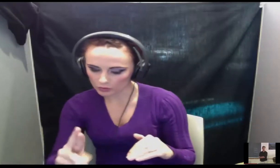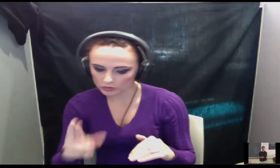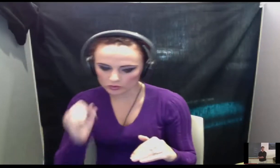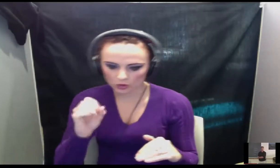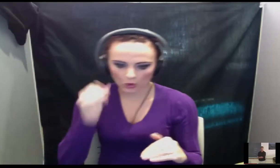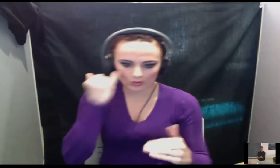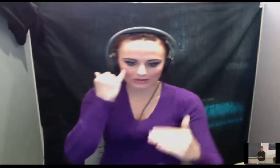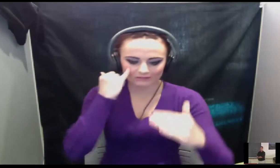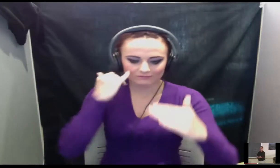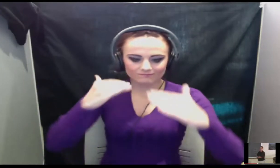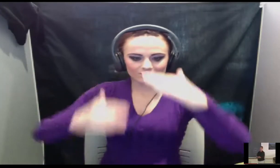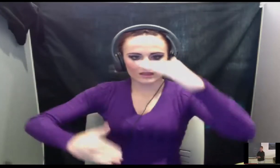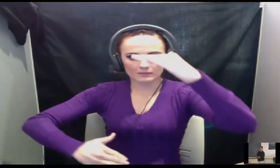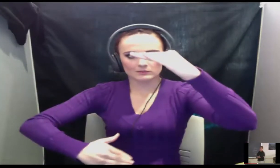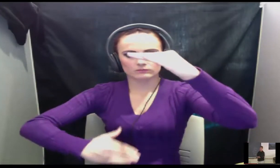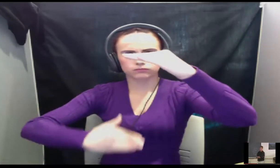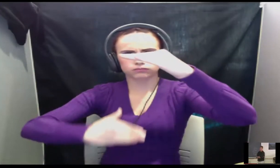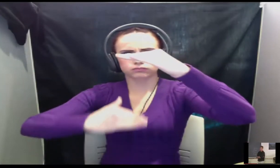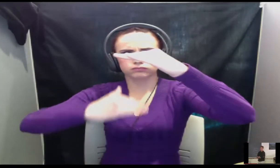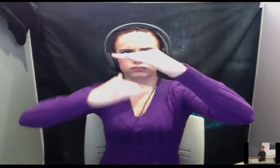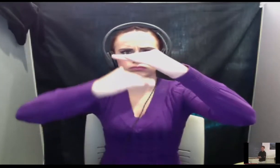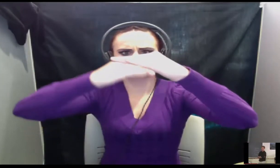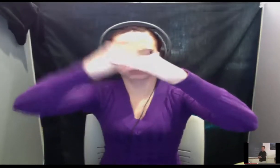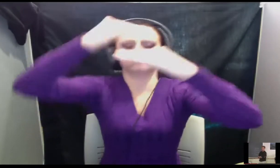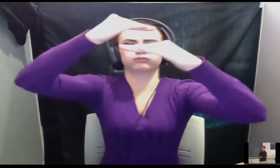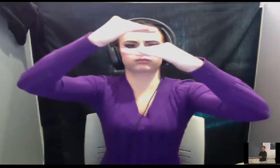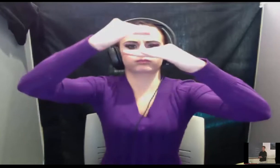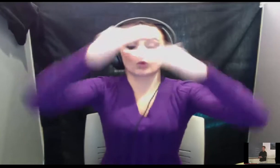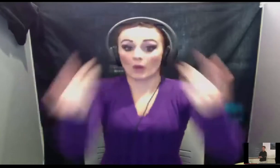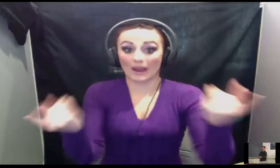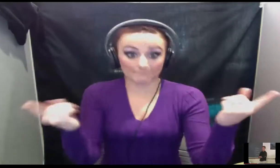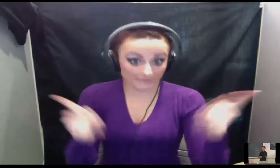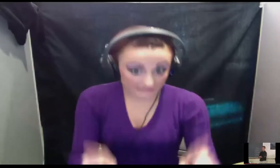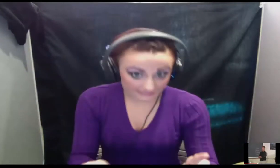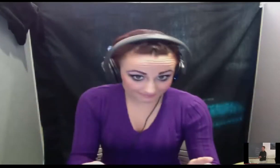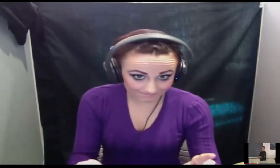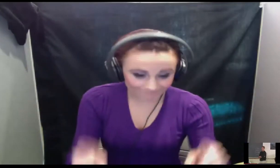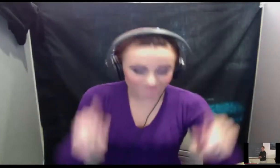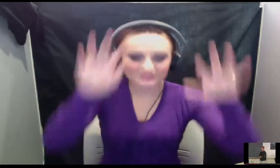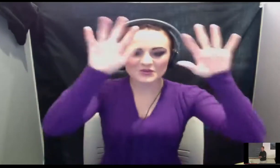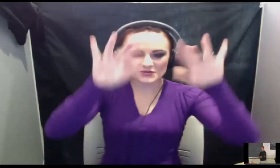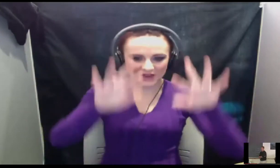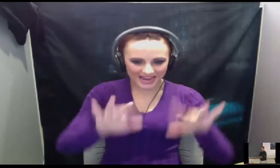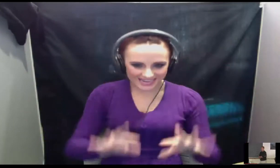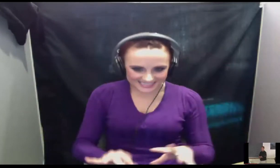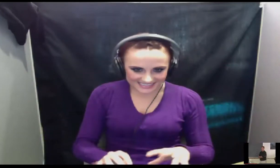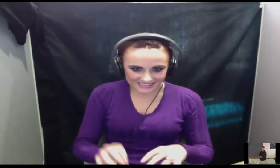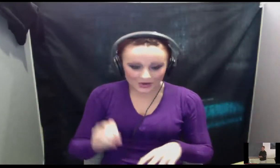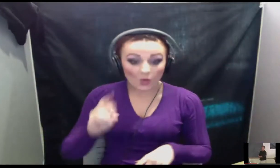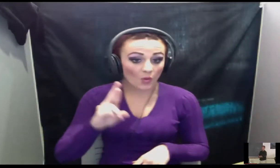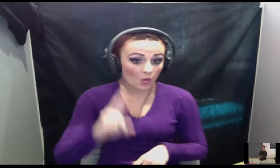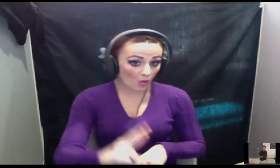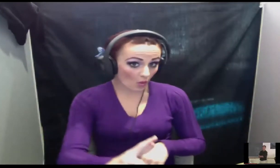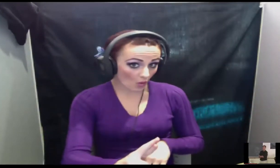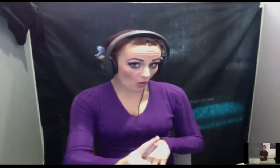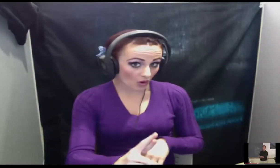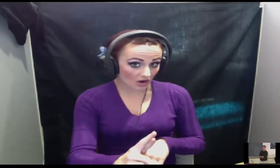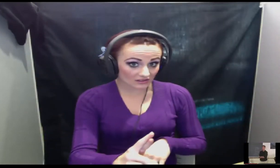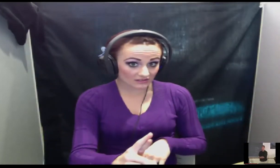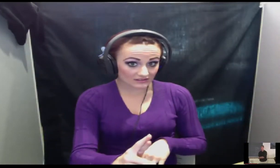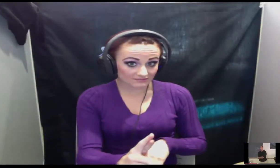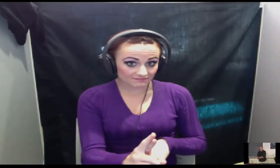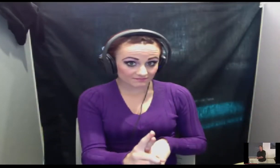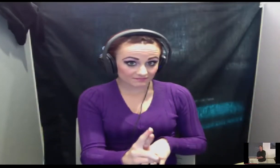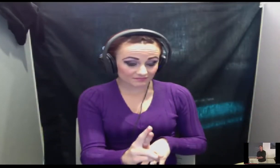Jim? It rains. Or you get a rapid temperature change, and then suddenly